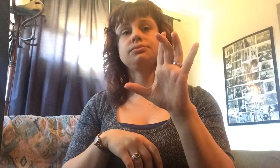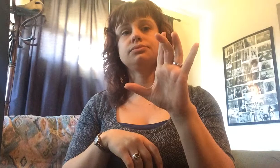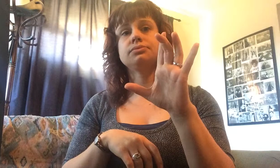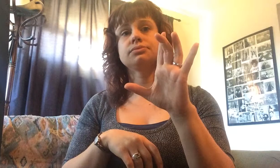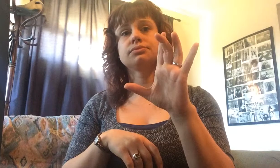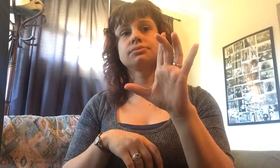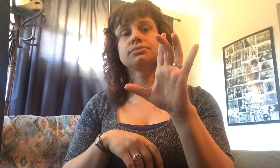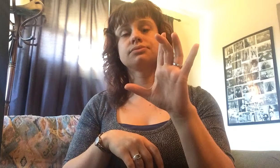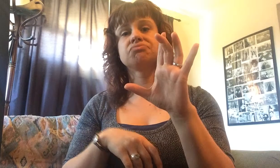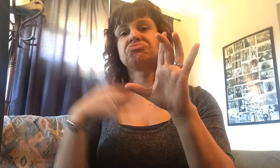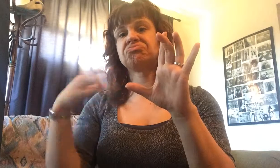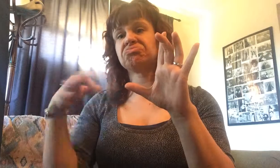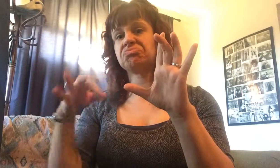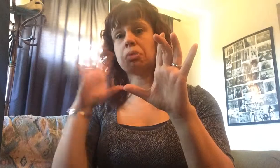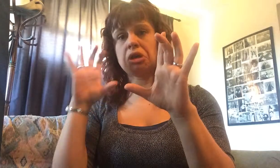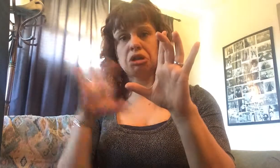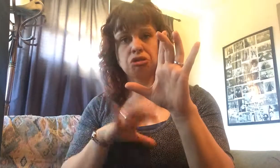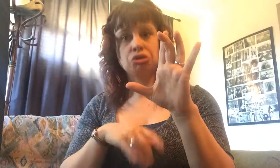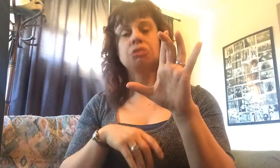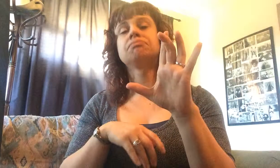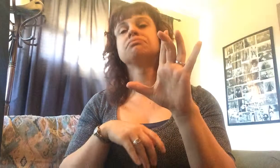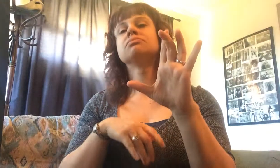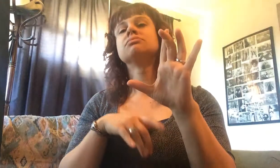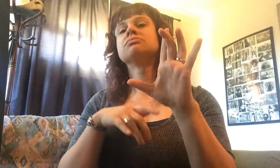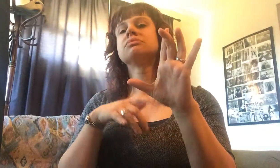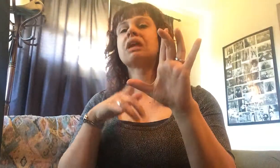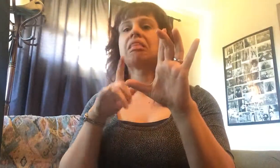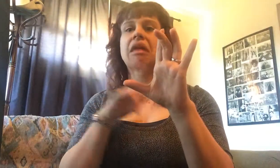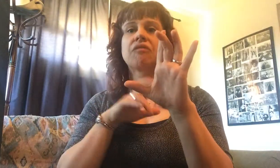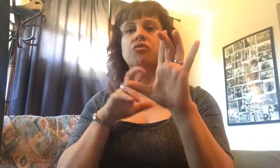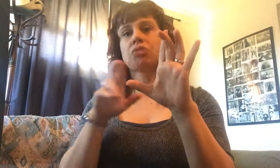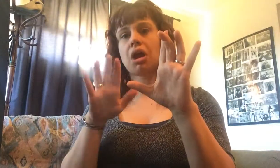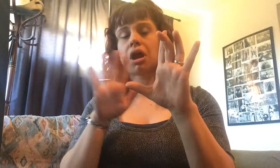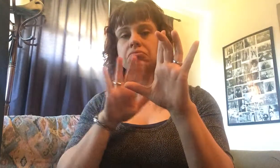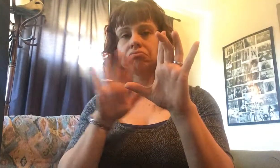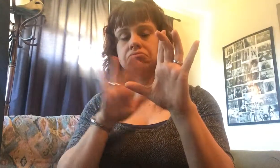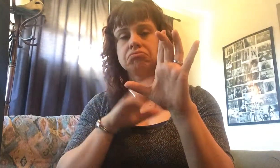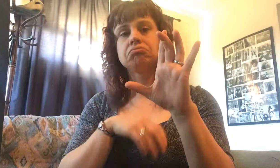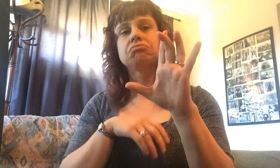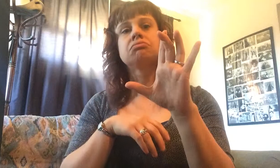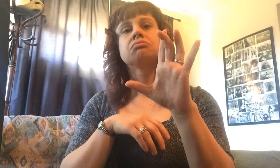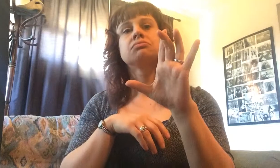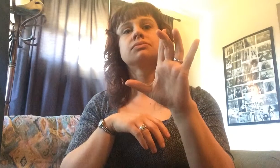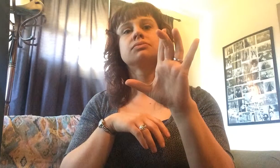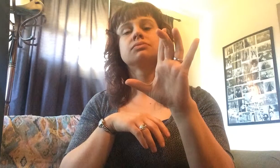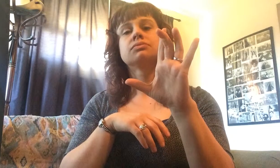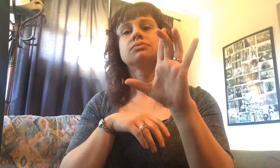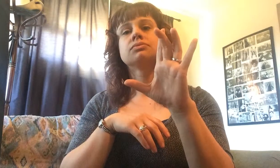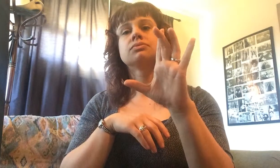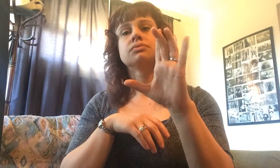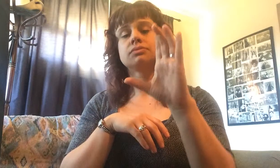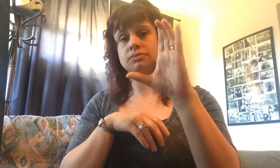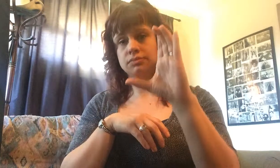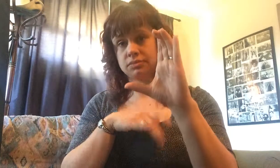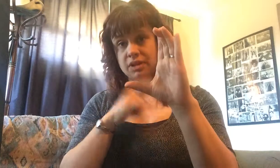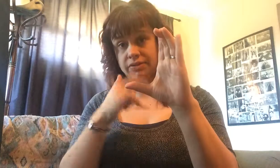the right part, left part and right part. They are going to be separated with the help of this partition